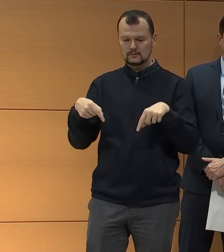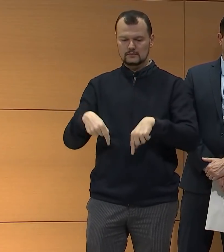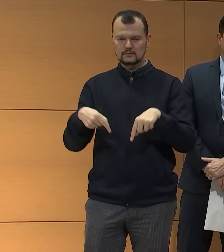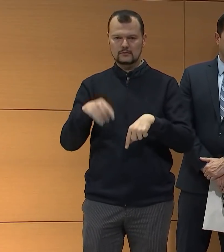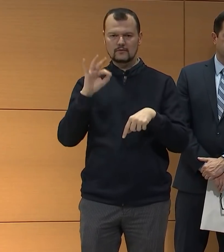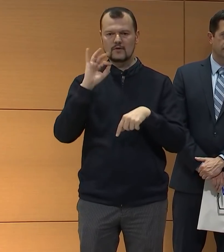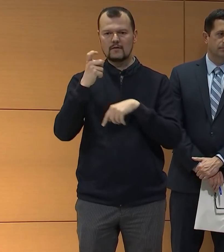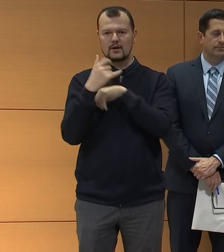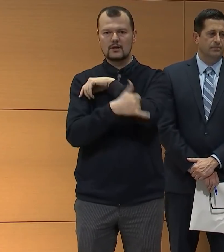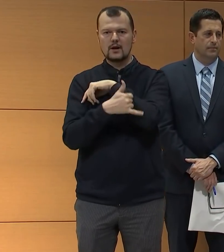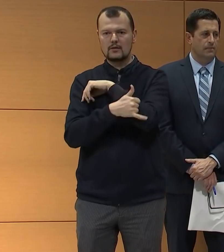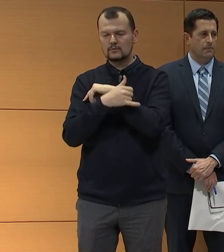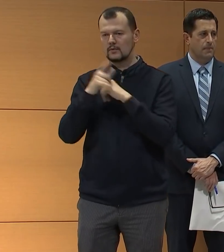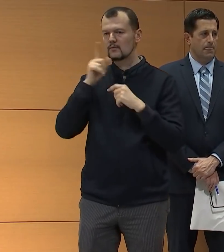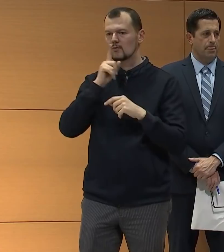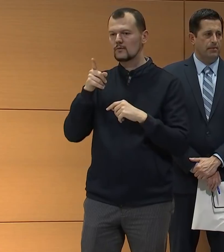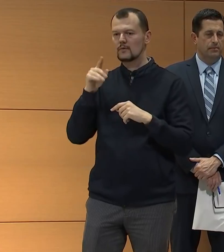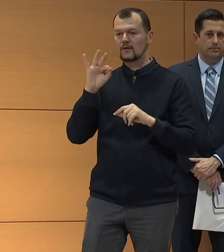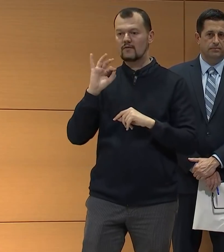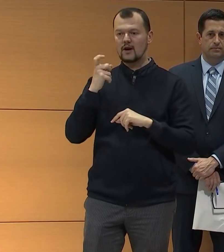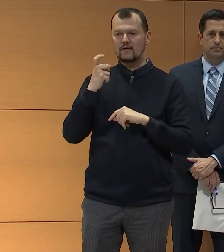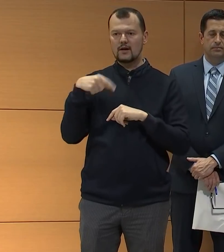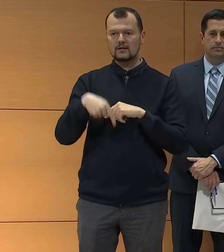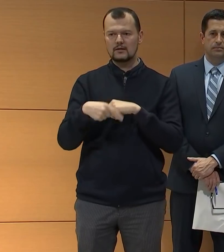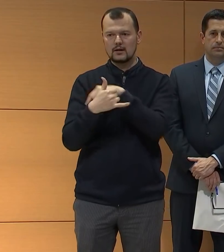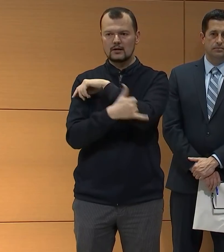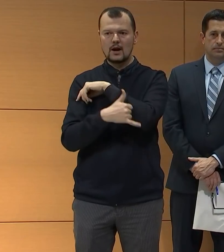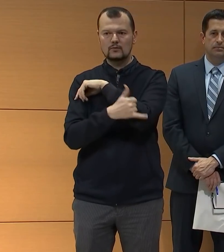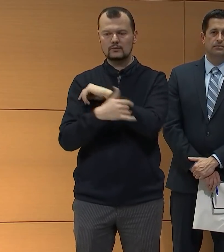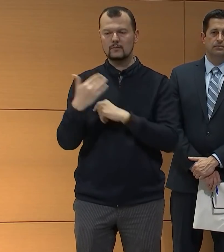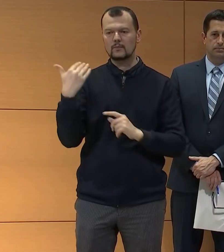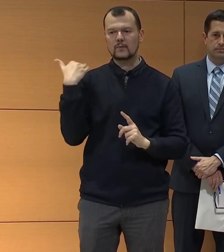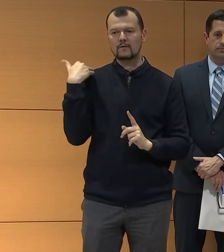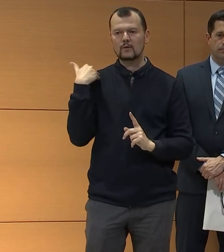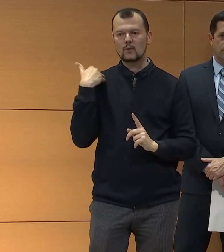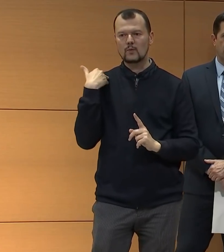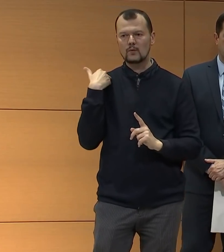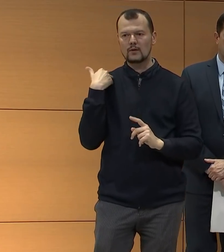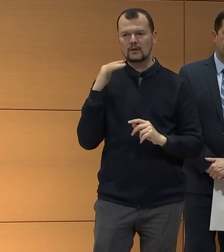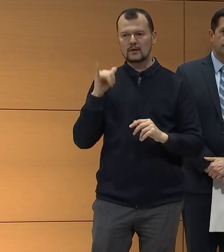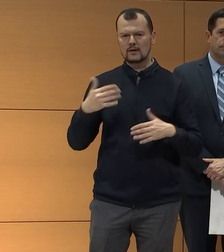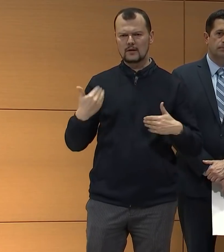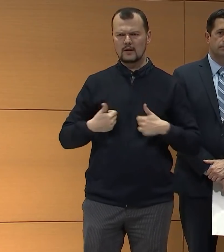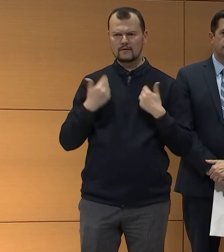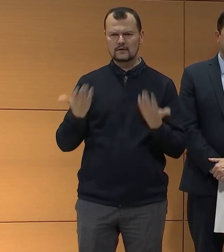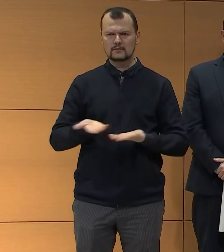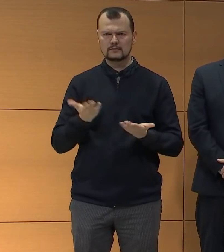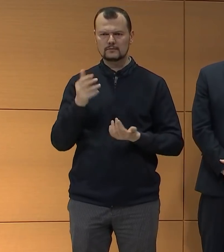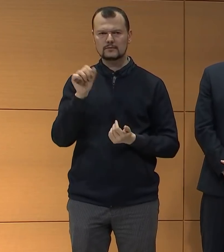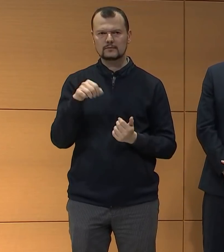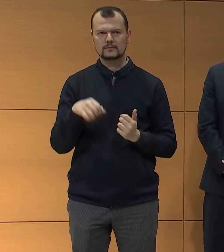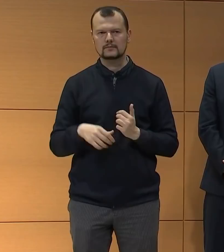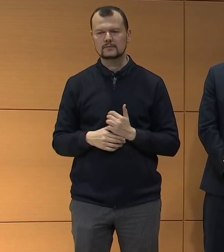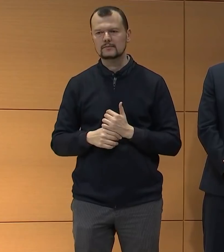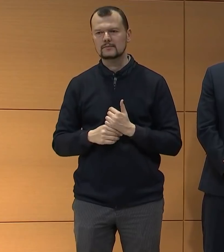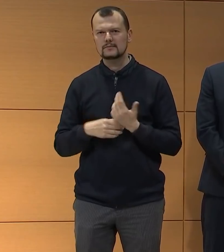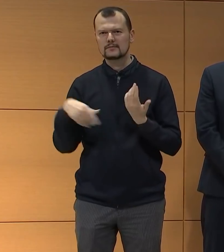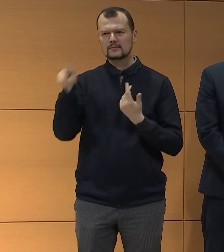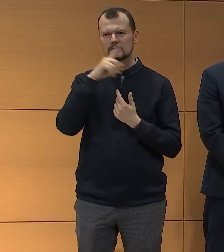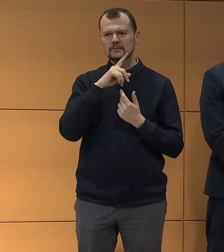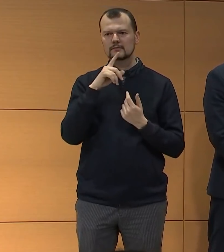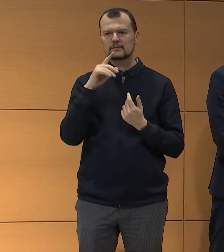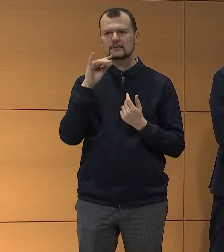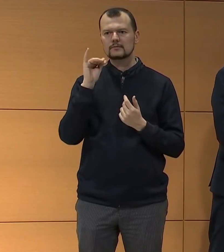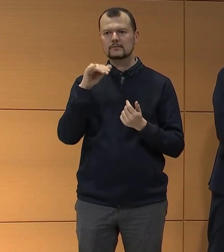Fairfax has been home to this individual before. This question is for Dr. Stephen Jones. Dr. Jones,